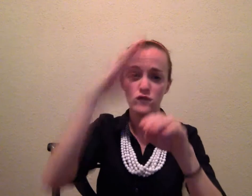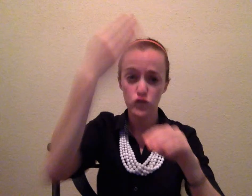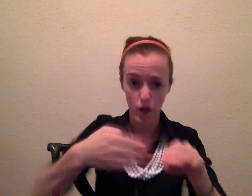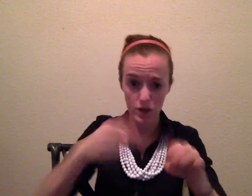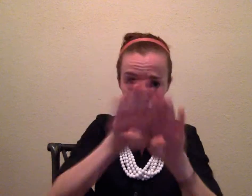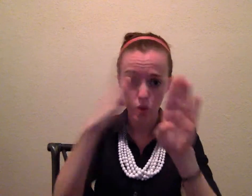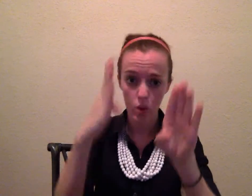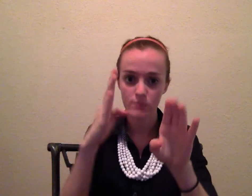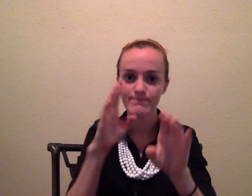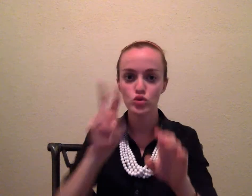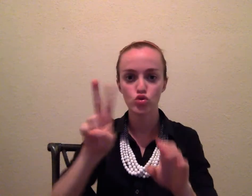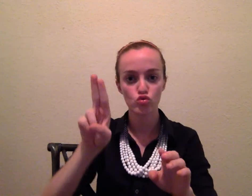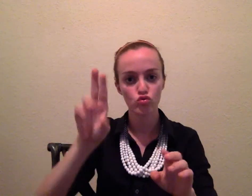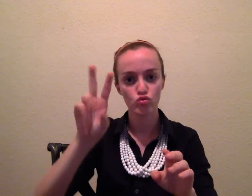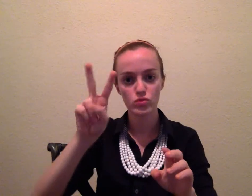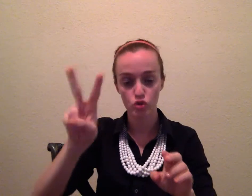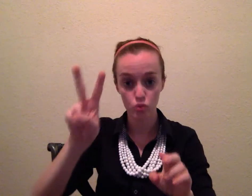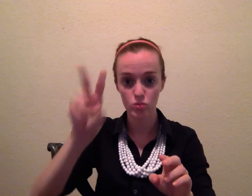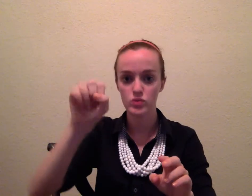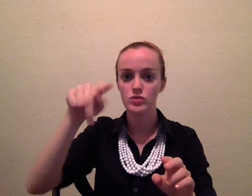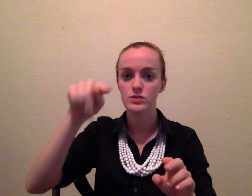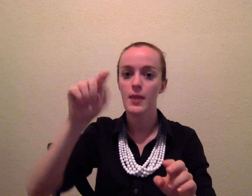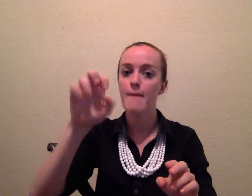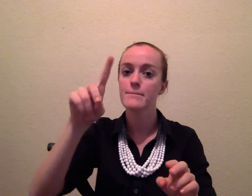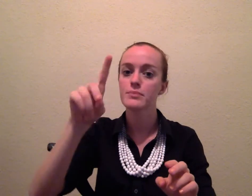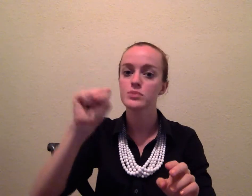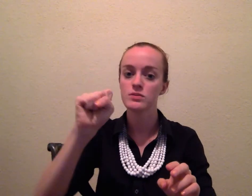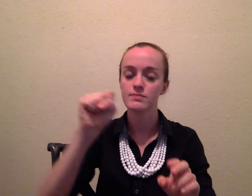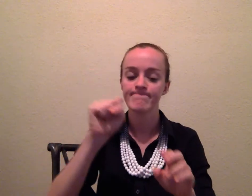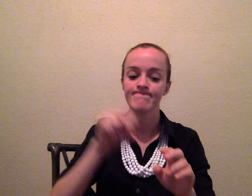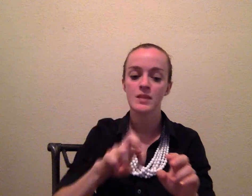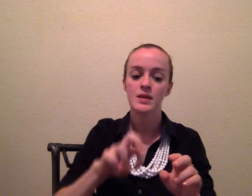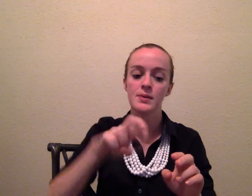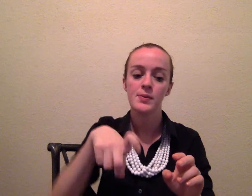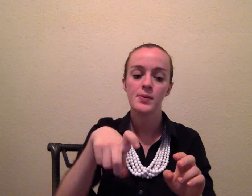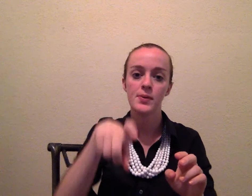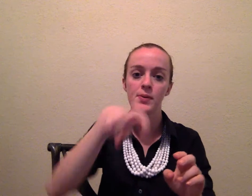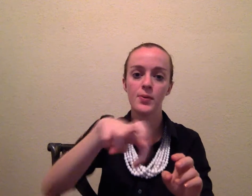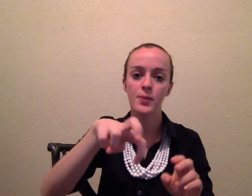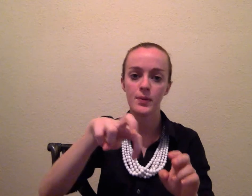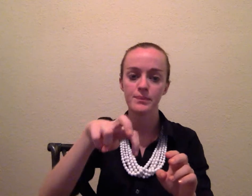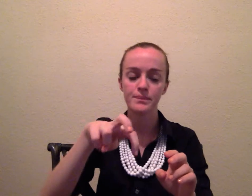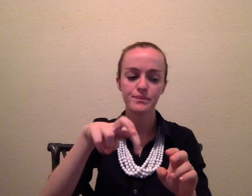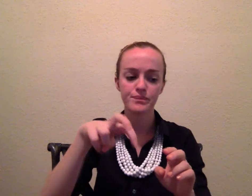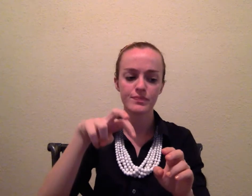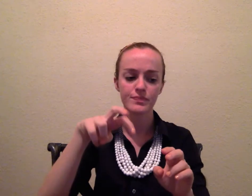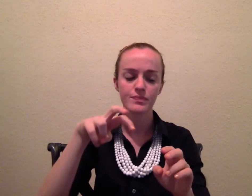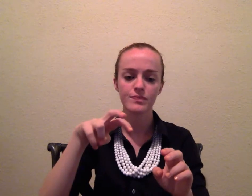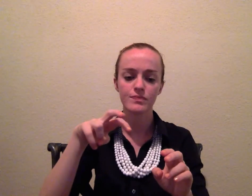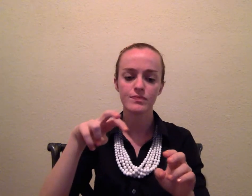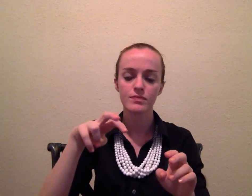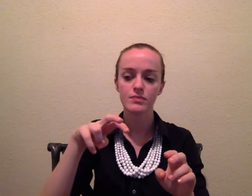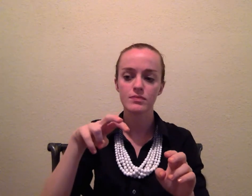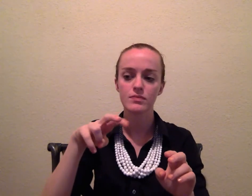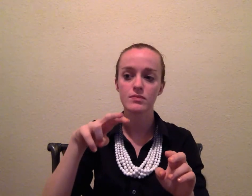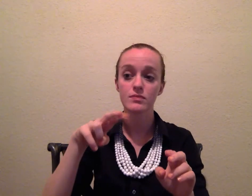have the ugly ramp attached to the building, but it's still not exactly right, I would